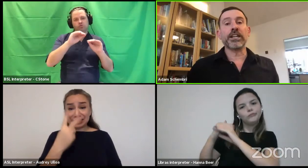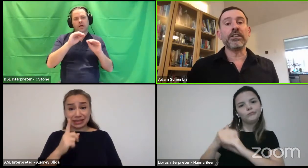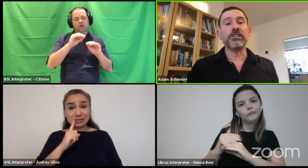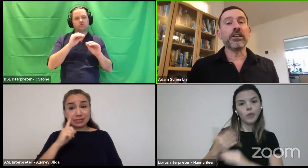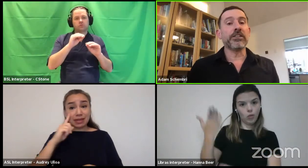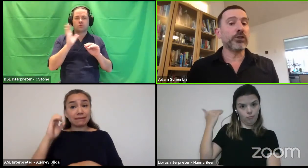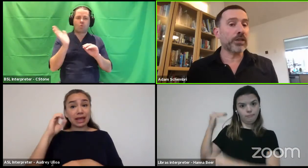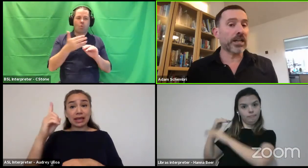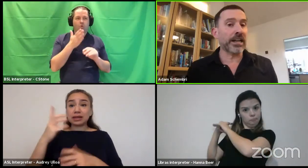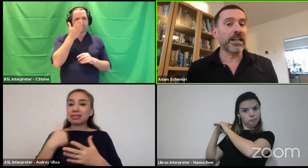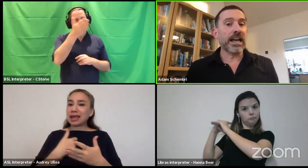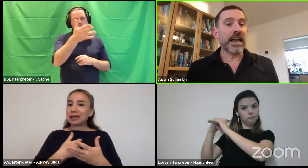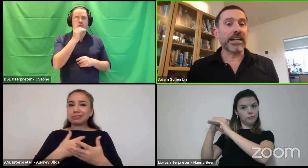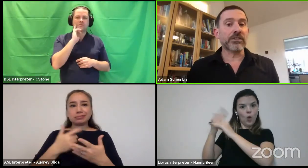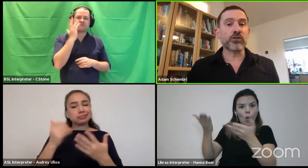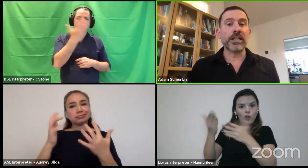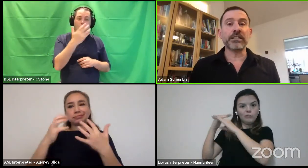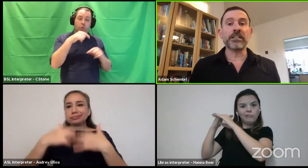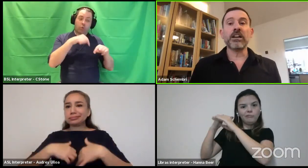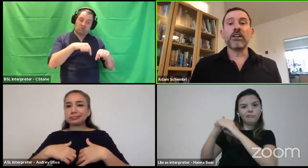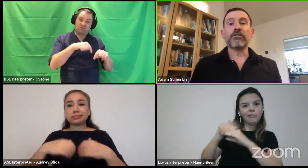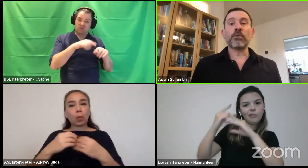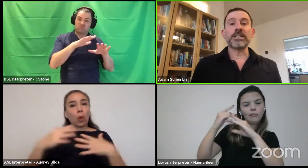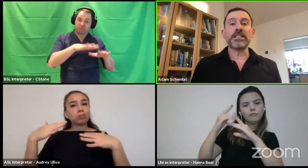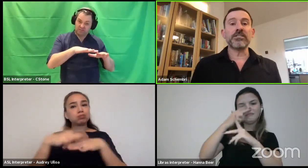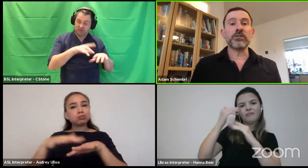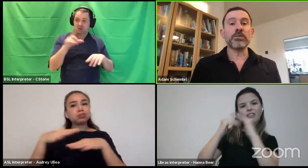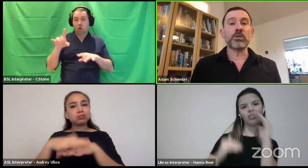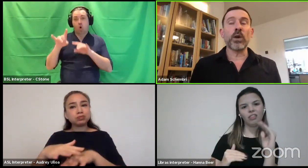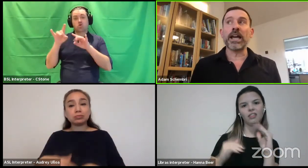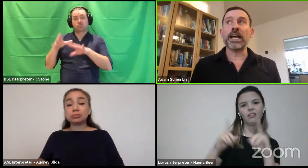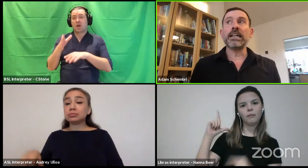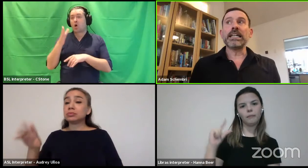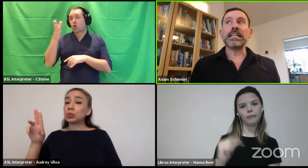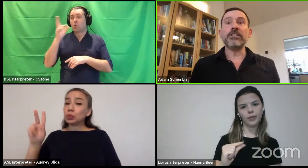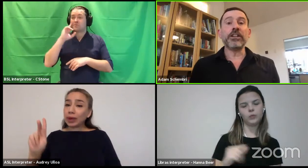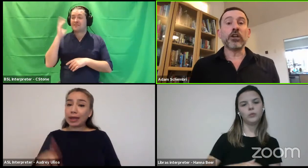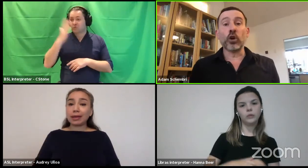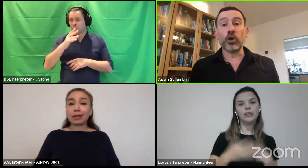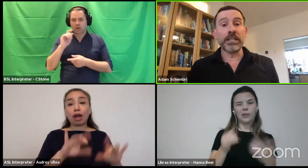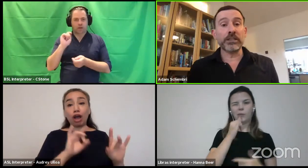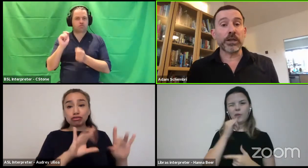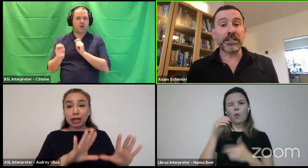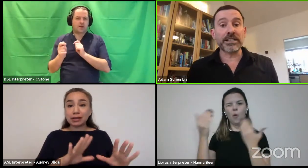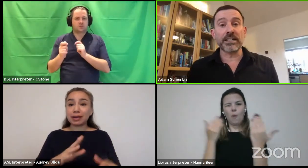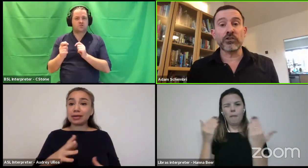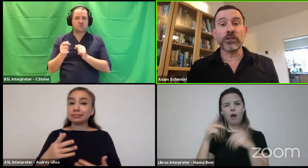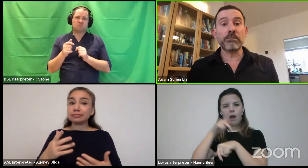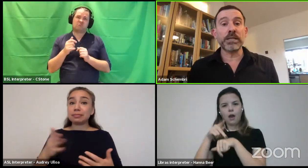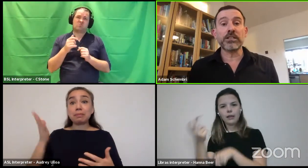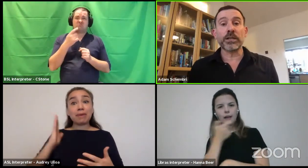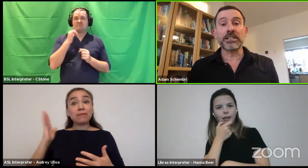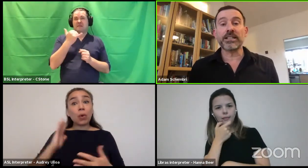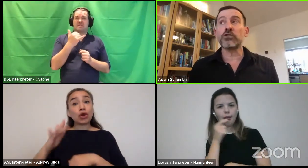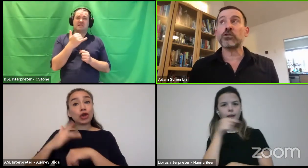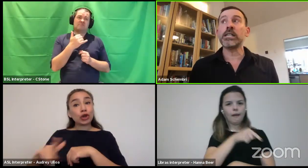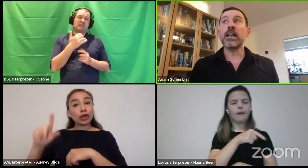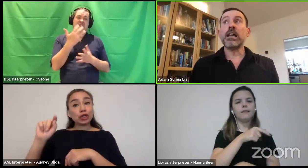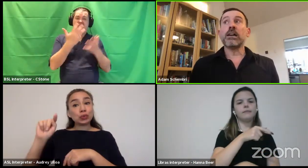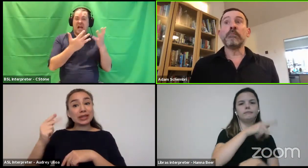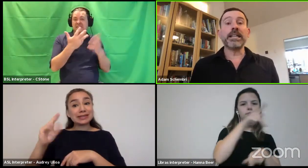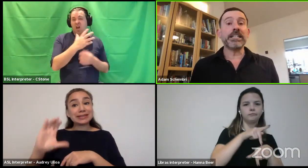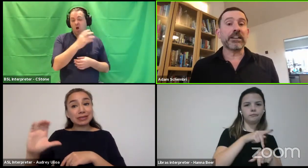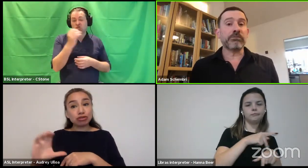moved in the UK and Australia from systems where in the early 20th century and mid 20th